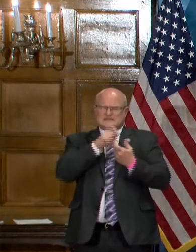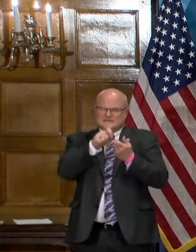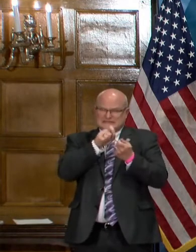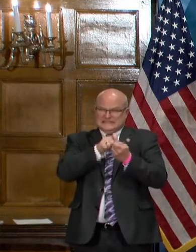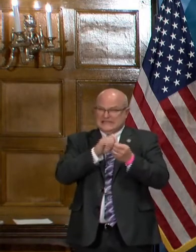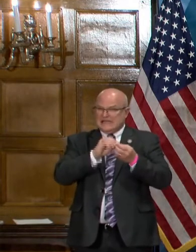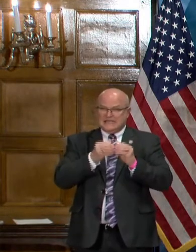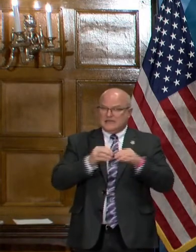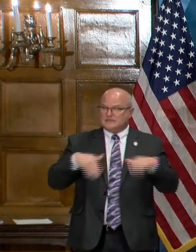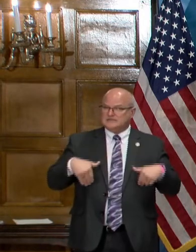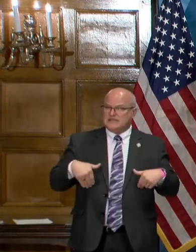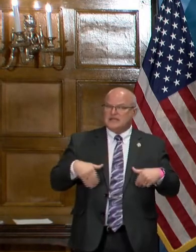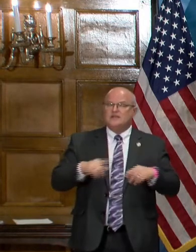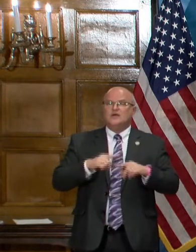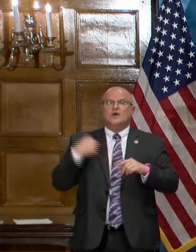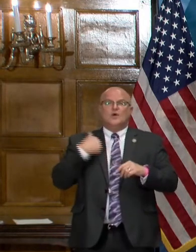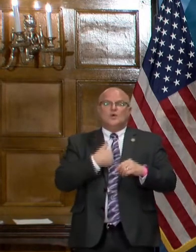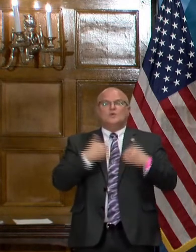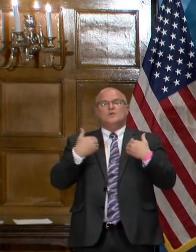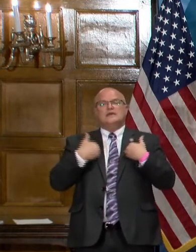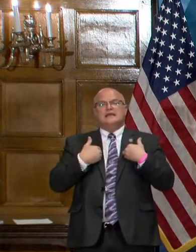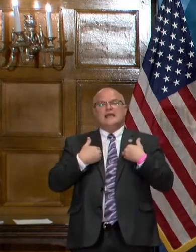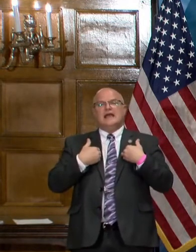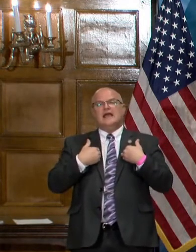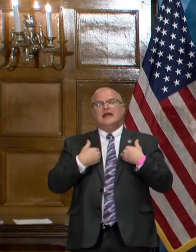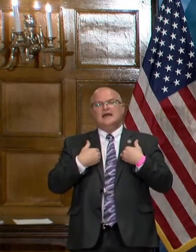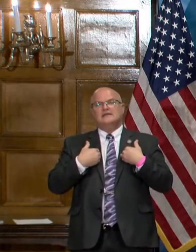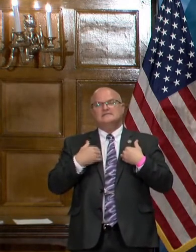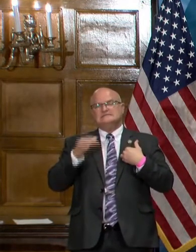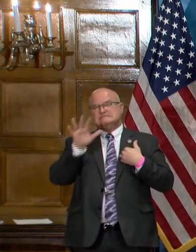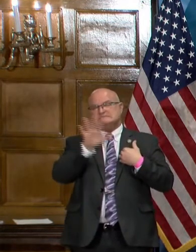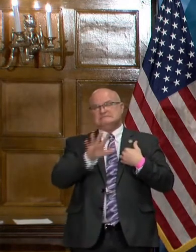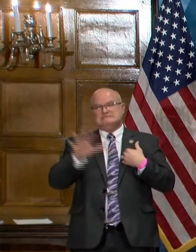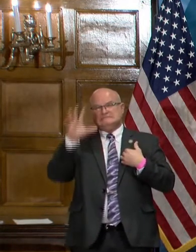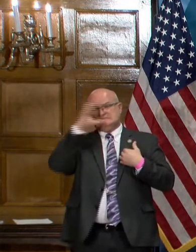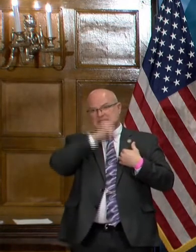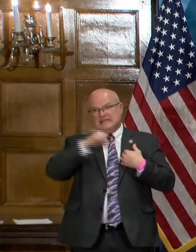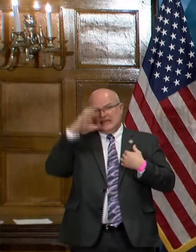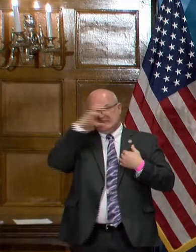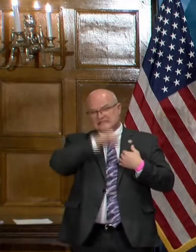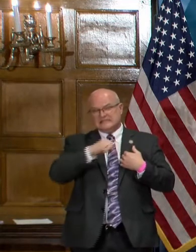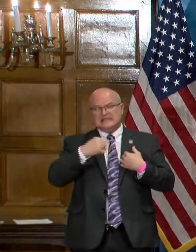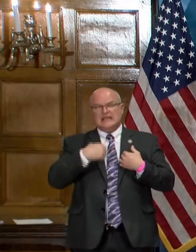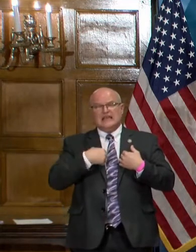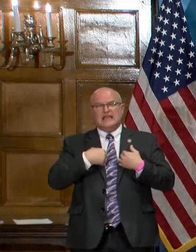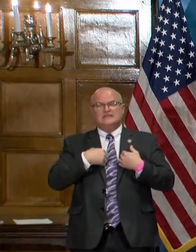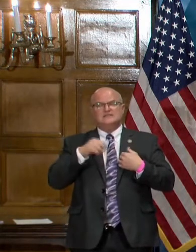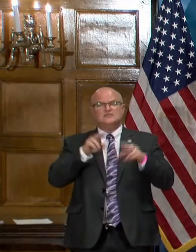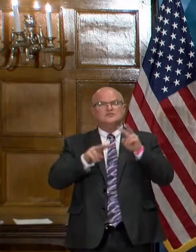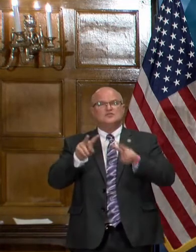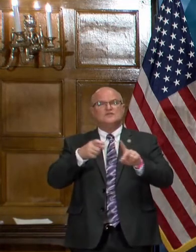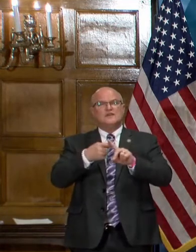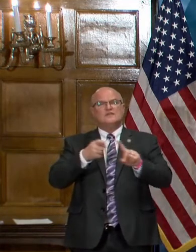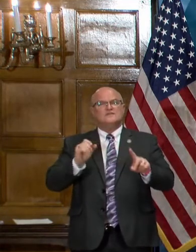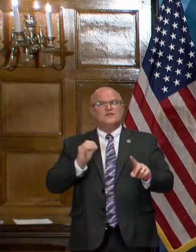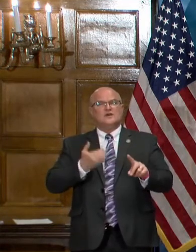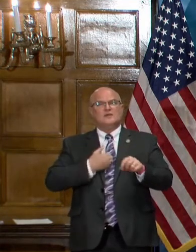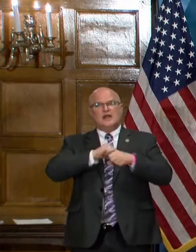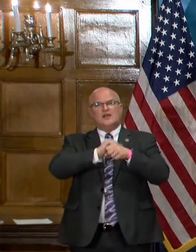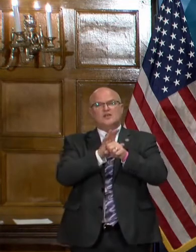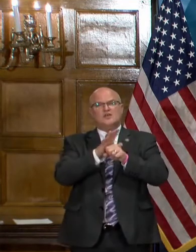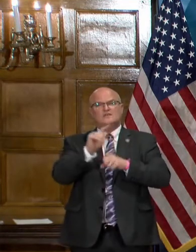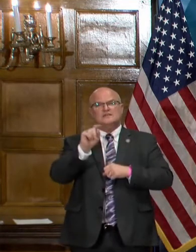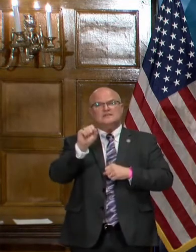precise numbers. We have anecdotal evidence. We have, I took a survey from our COVID